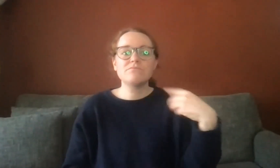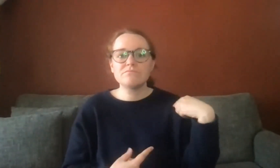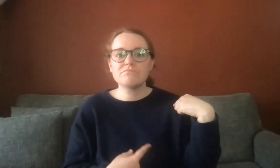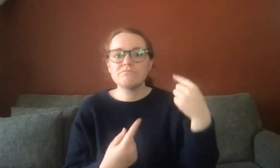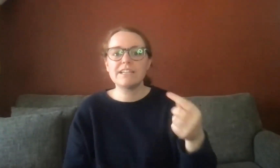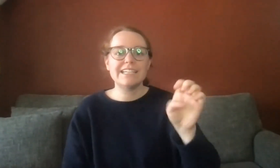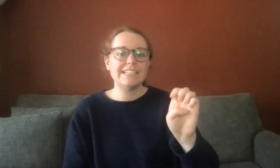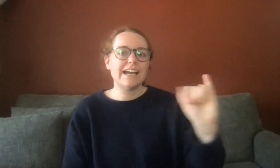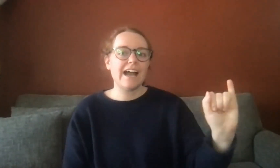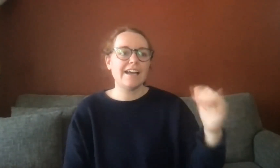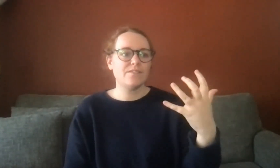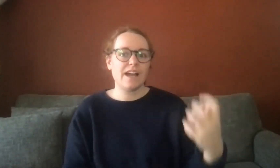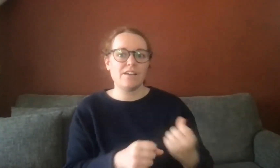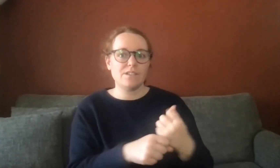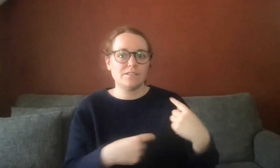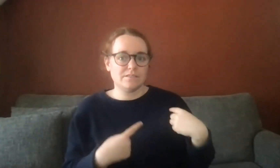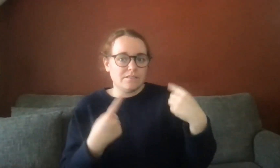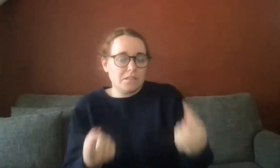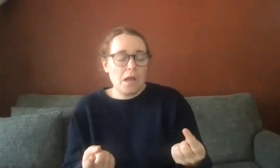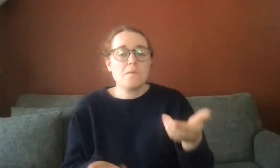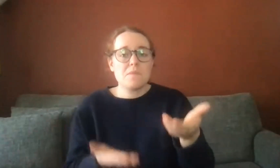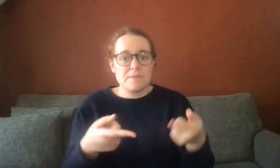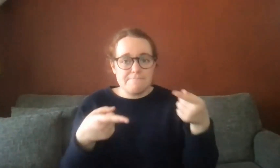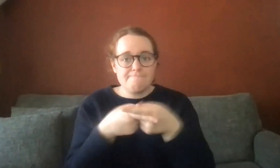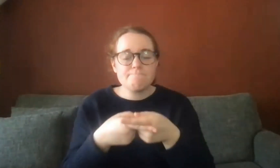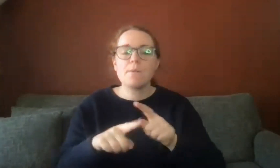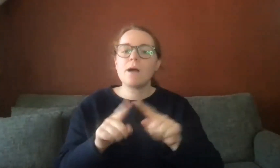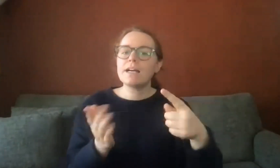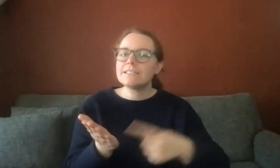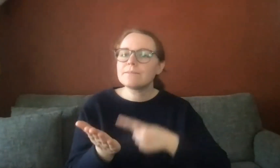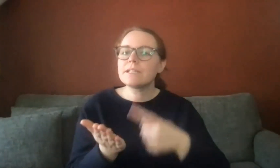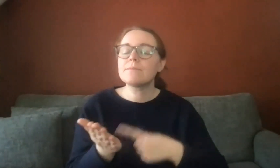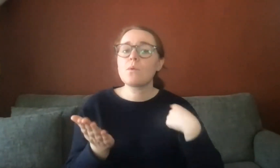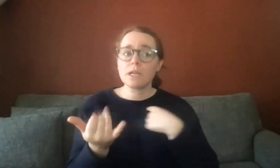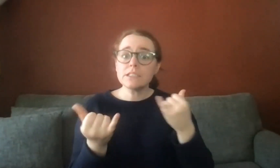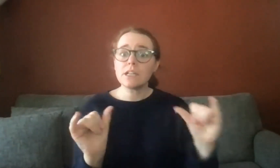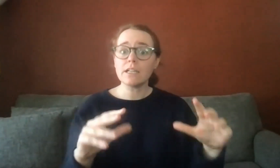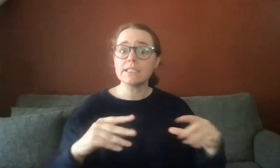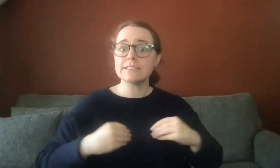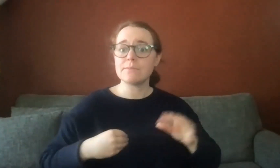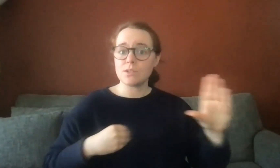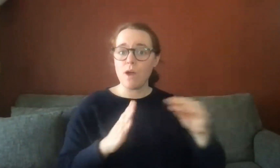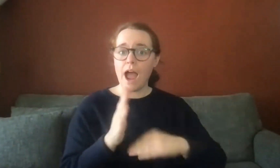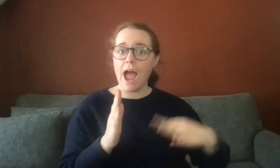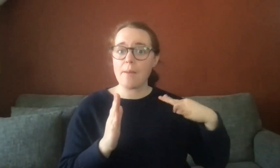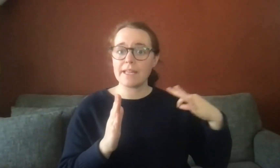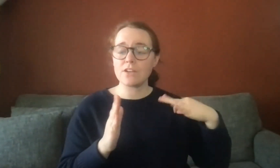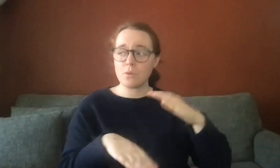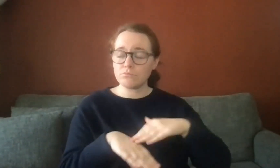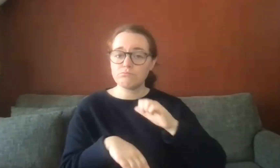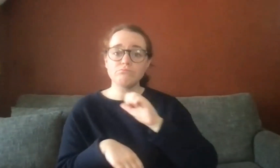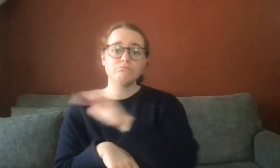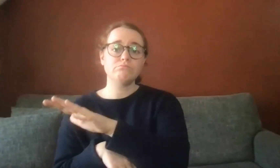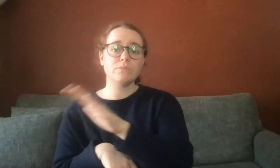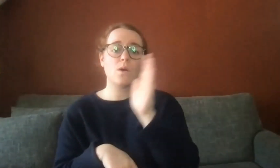5 years, but sometimes there are, we still accept your application and we would still submit it and then see if there